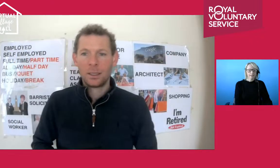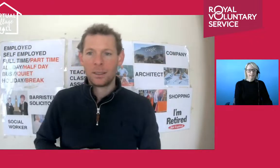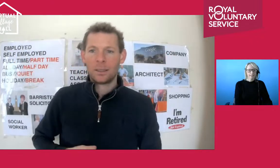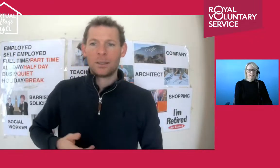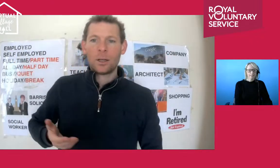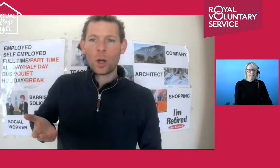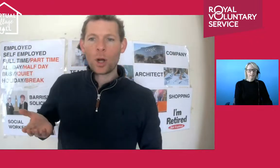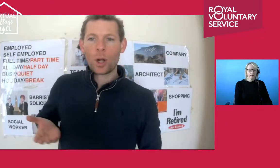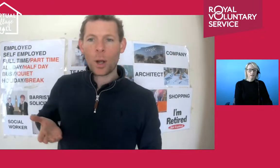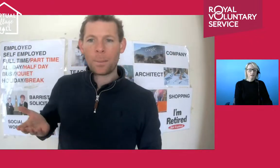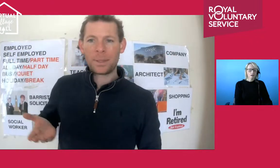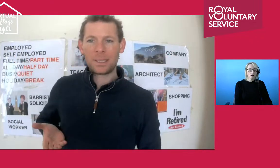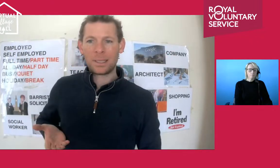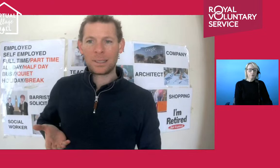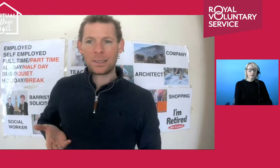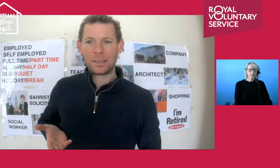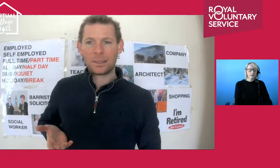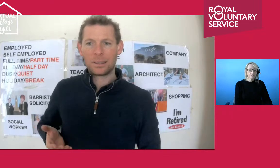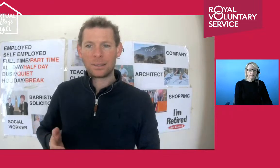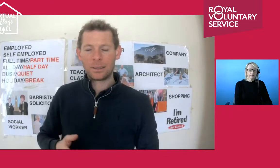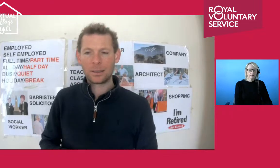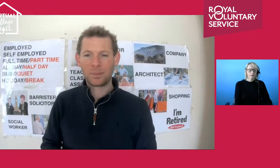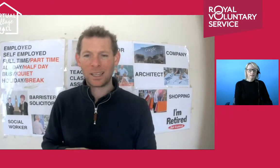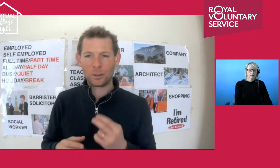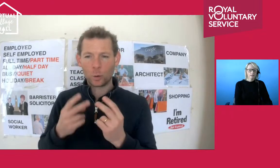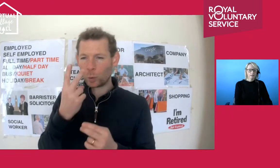Next sign is company.